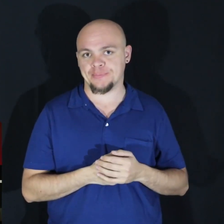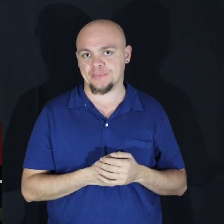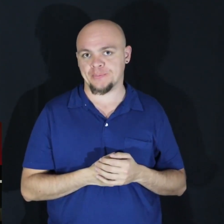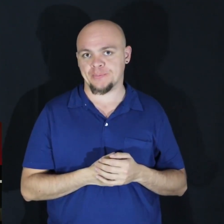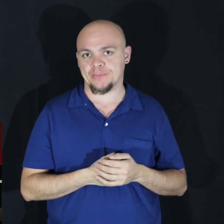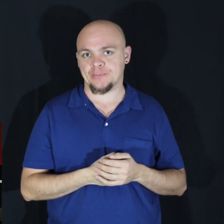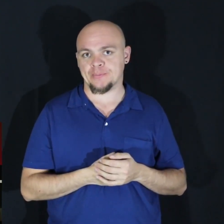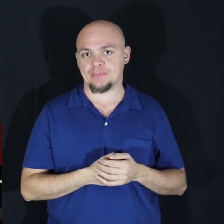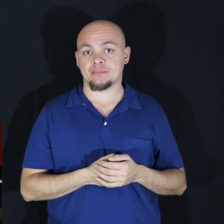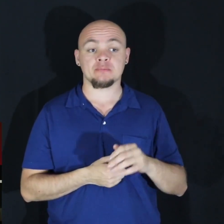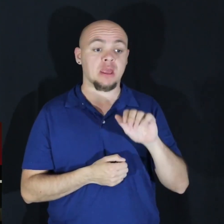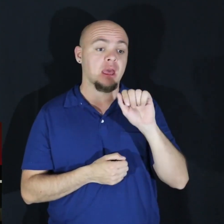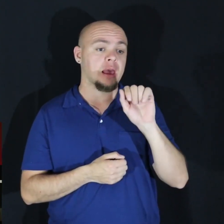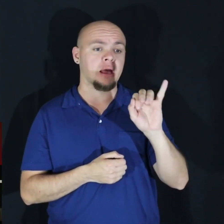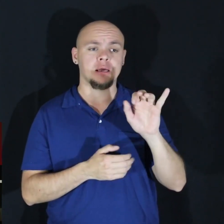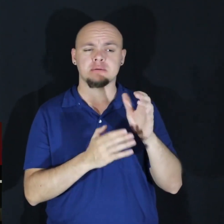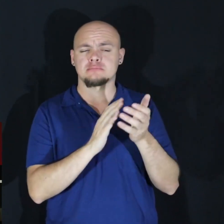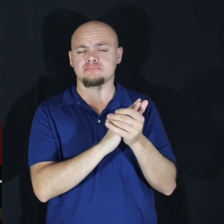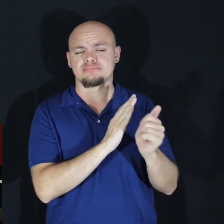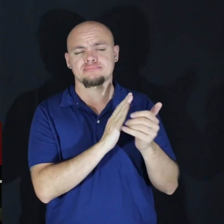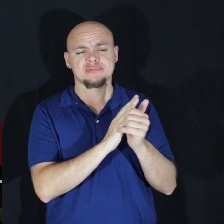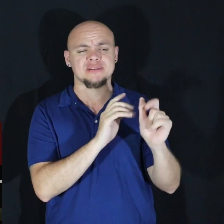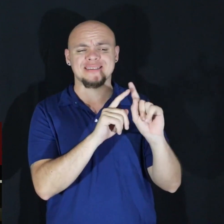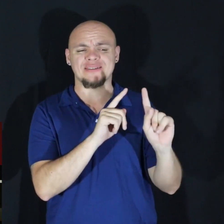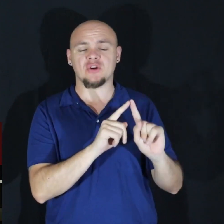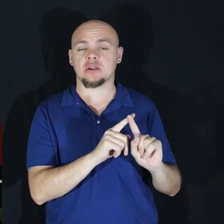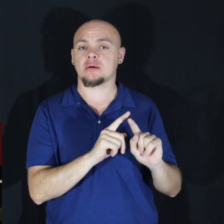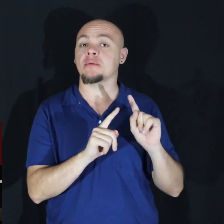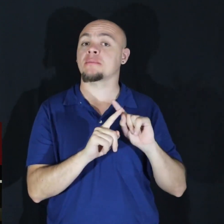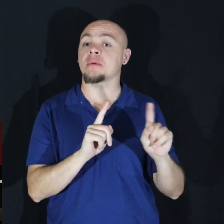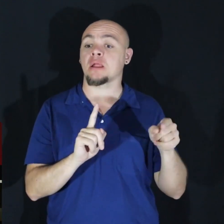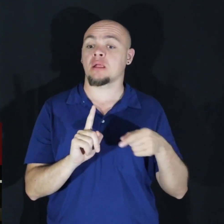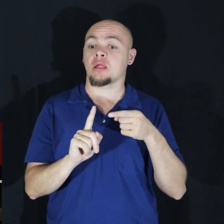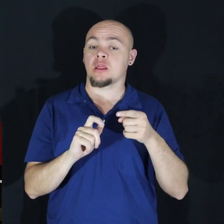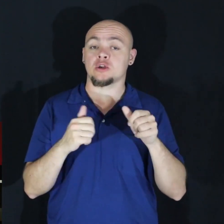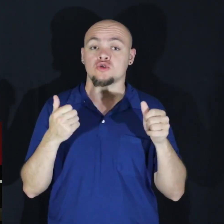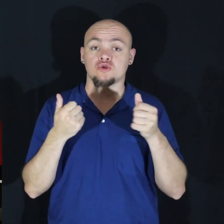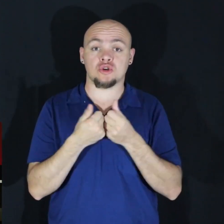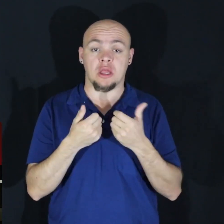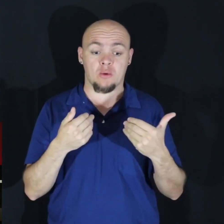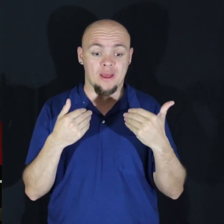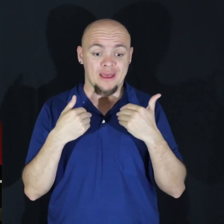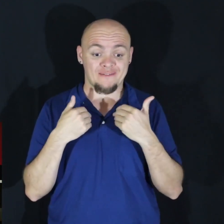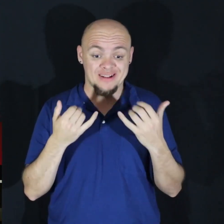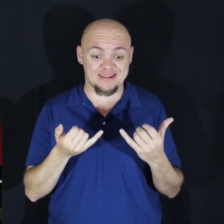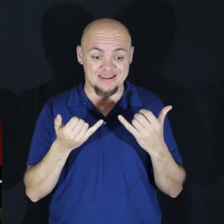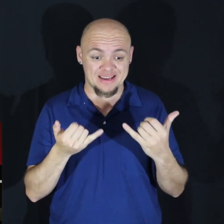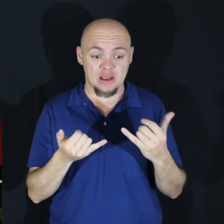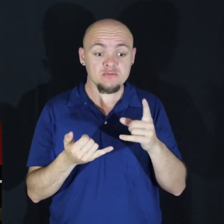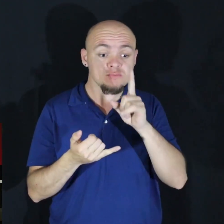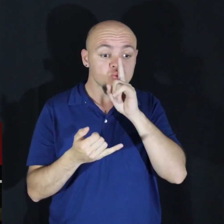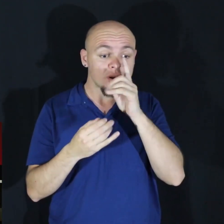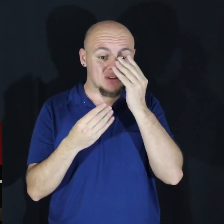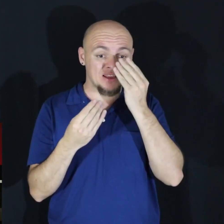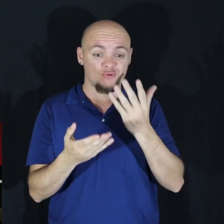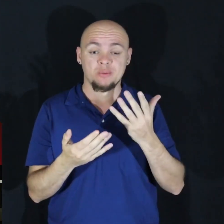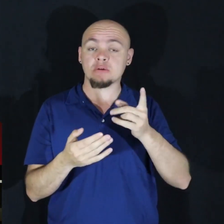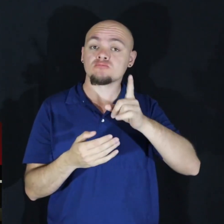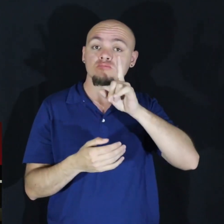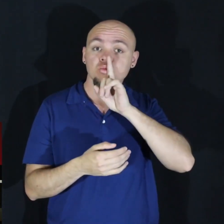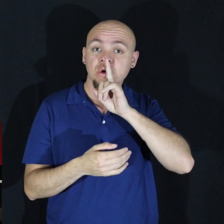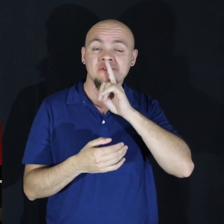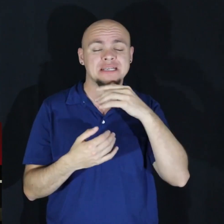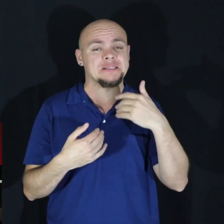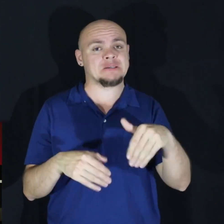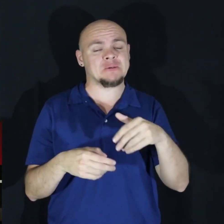Unfortunately, while AI is great in so many other ways, it's only going to amplify the challenges we have keeping our private information private in this